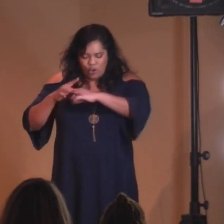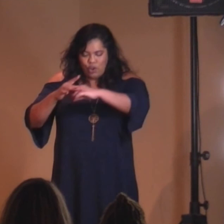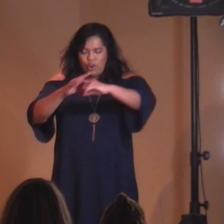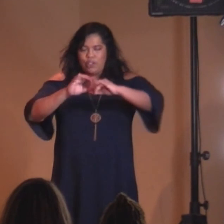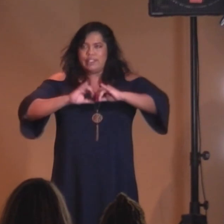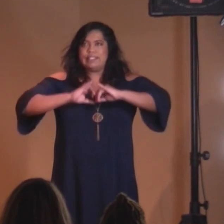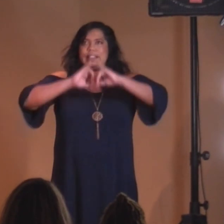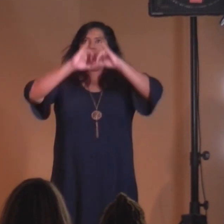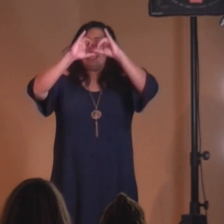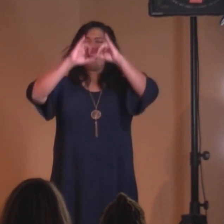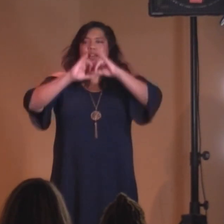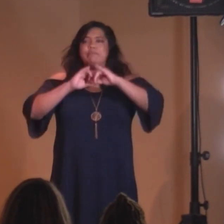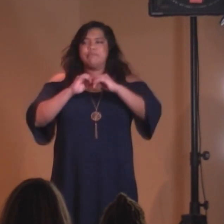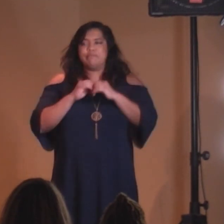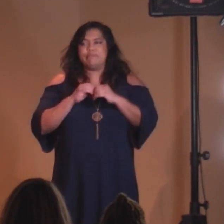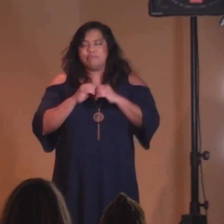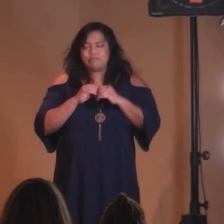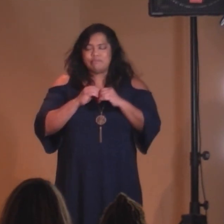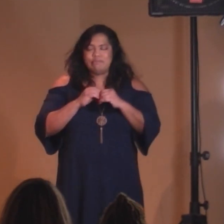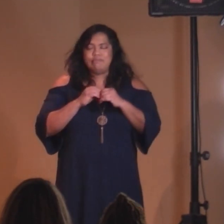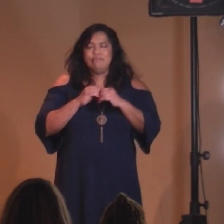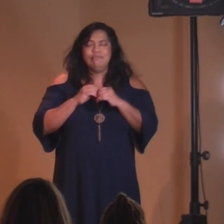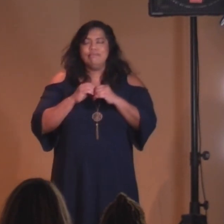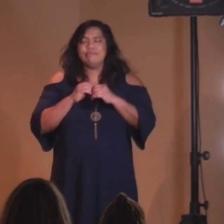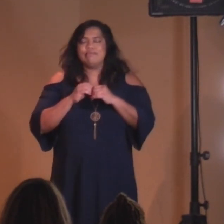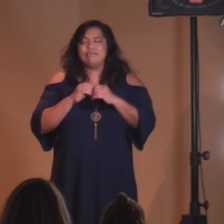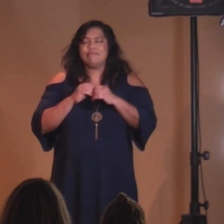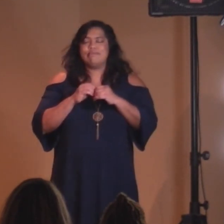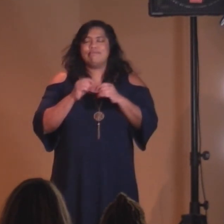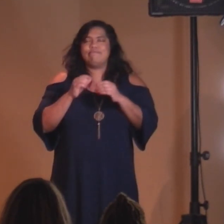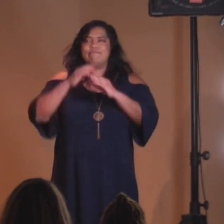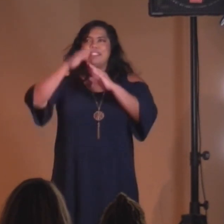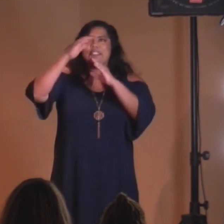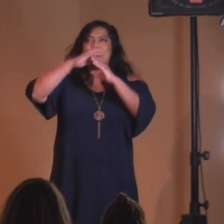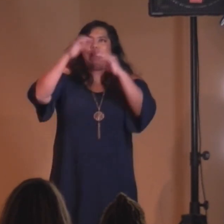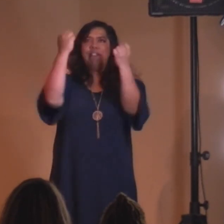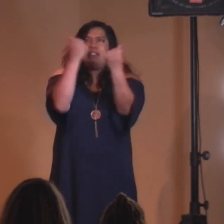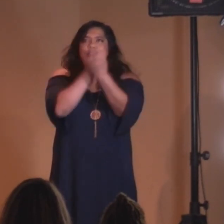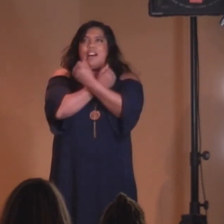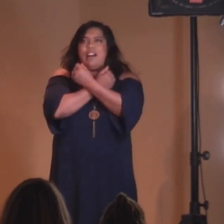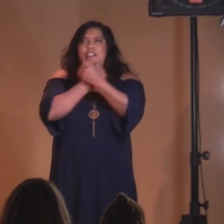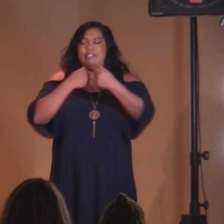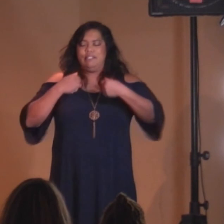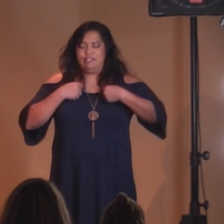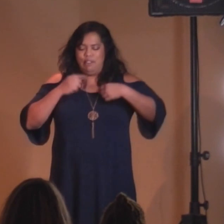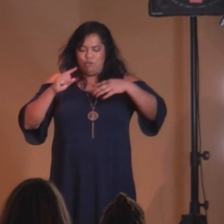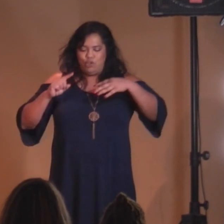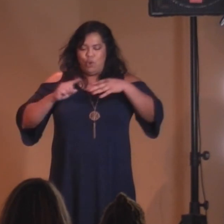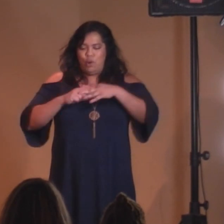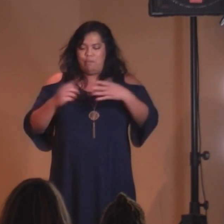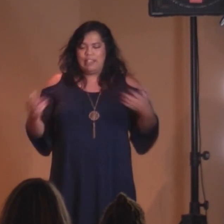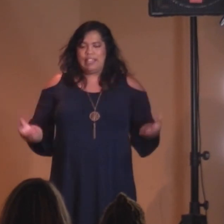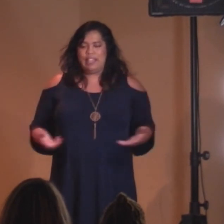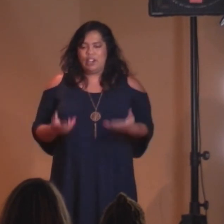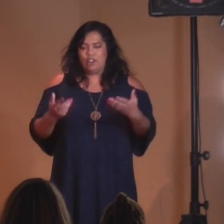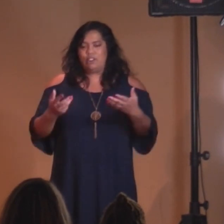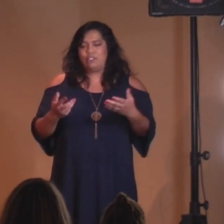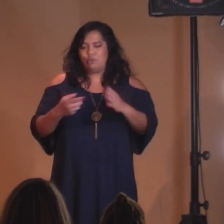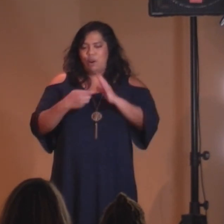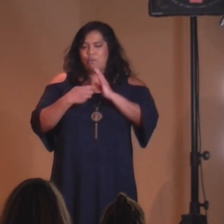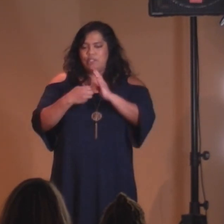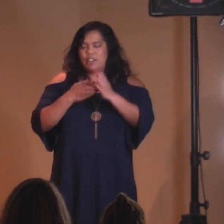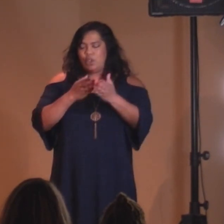is, I am in human form. And knowing this, I live, move, and have my beingness as love